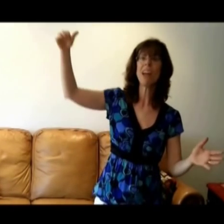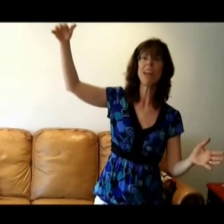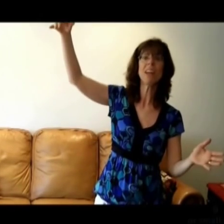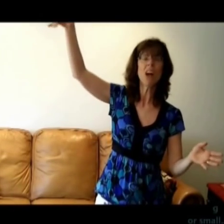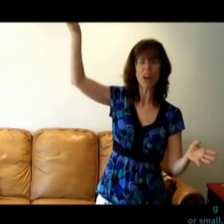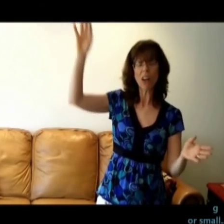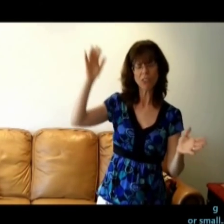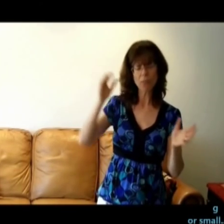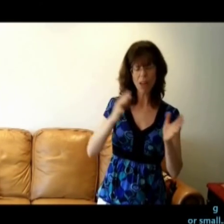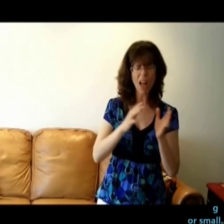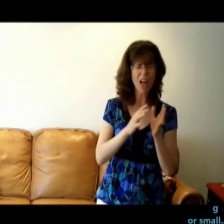great or